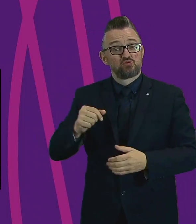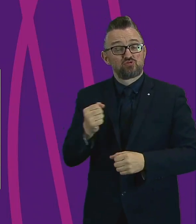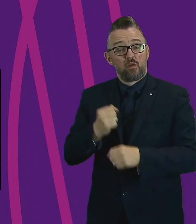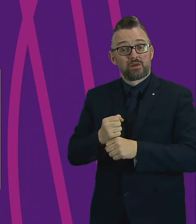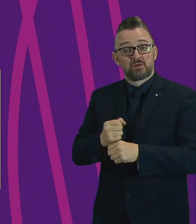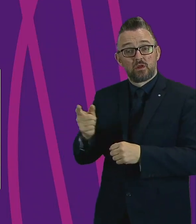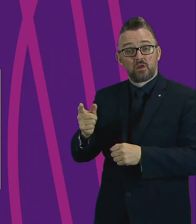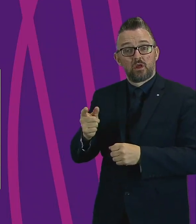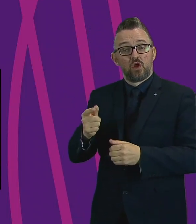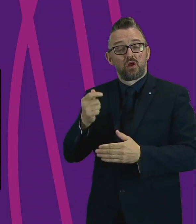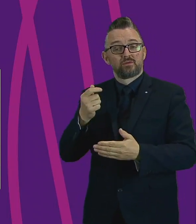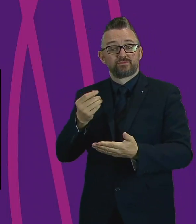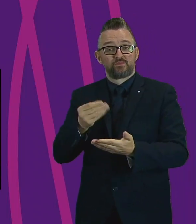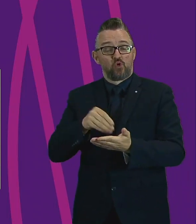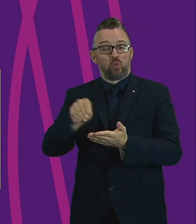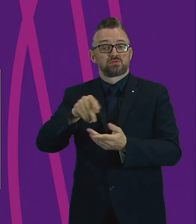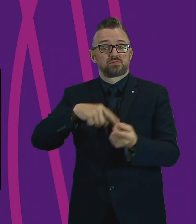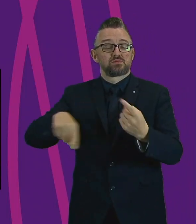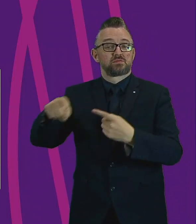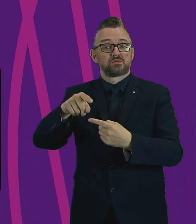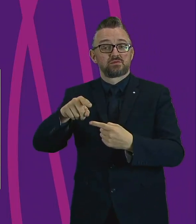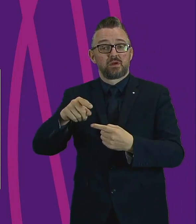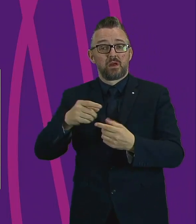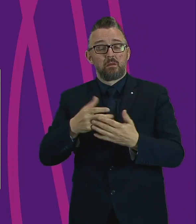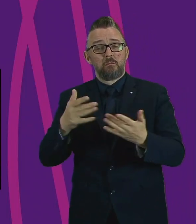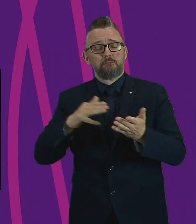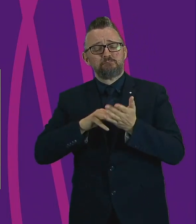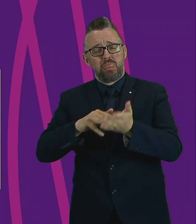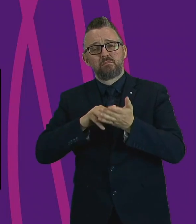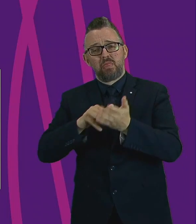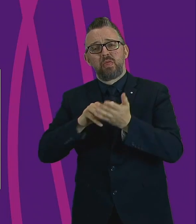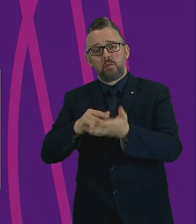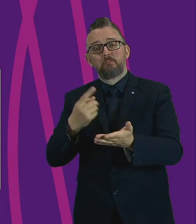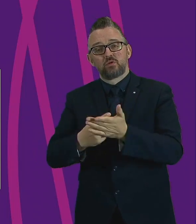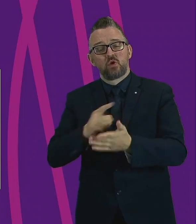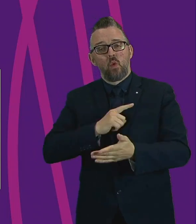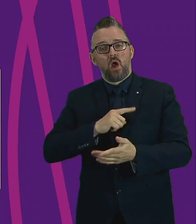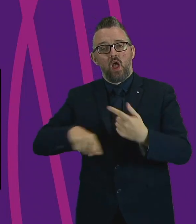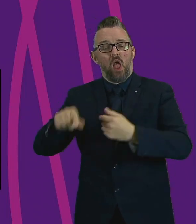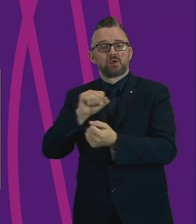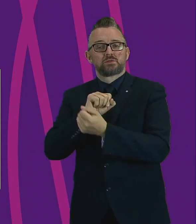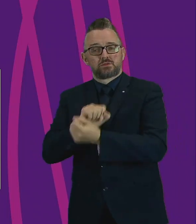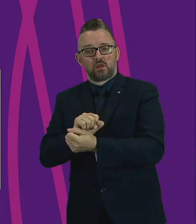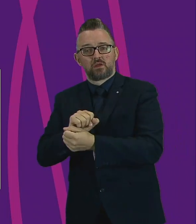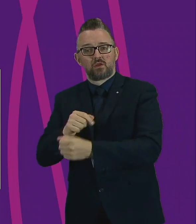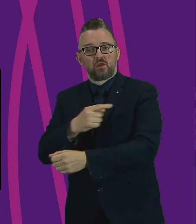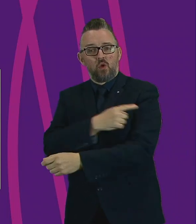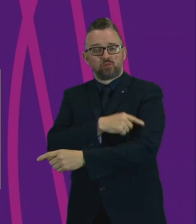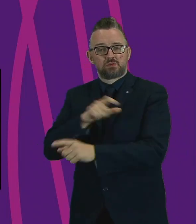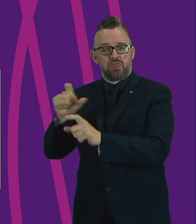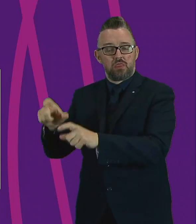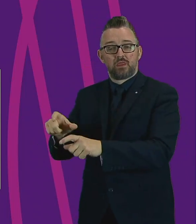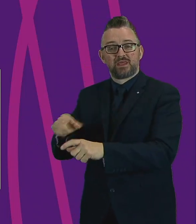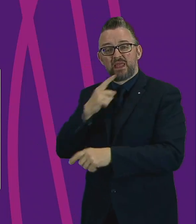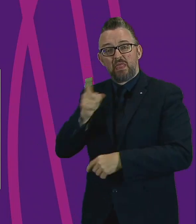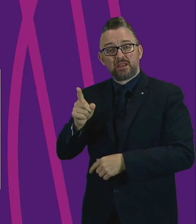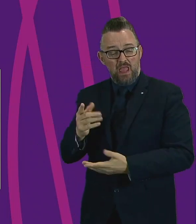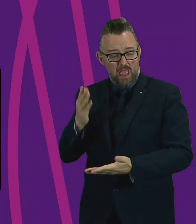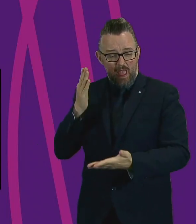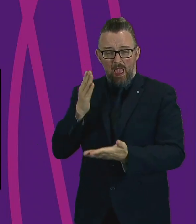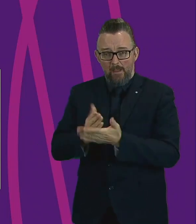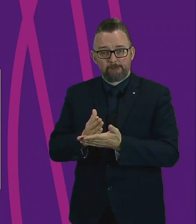the taxpayer millions of pounds keeping our loved ones stuck in hospital. A deliberate policy